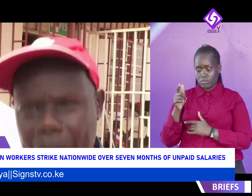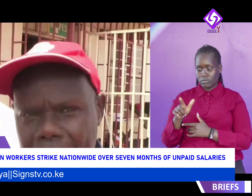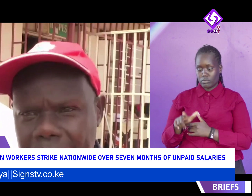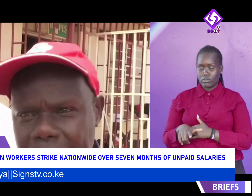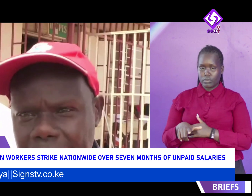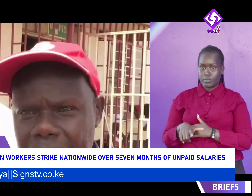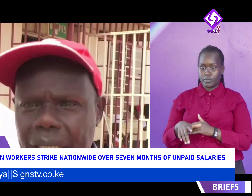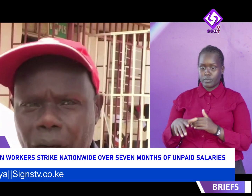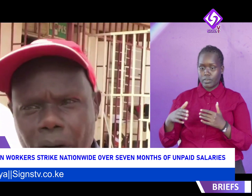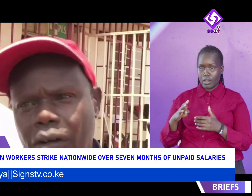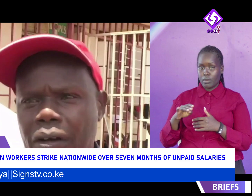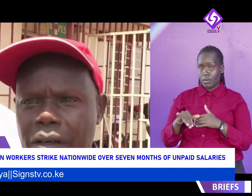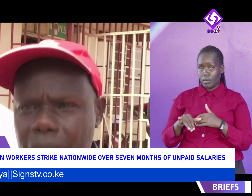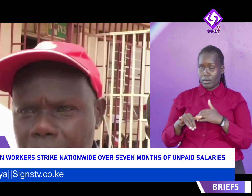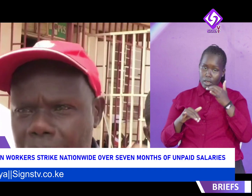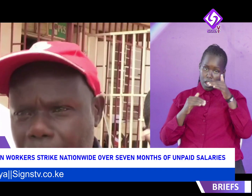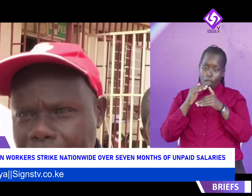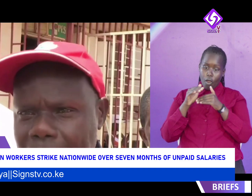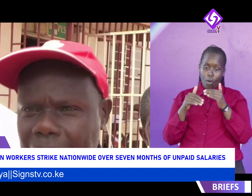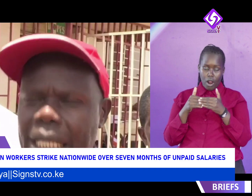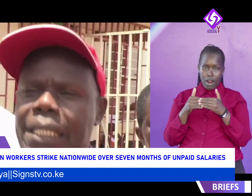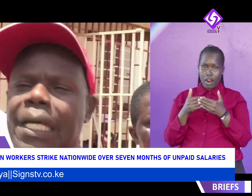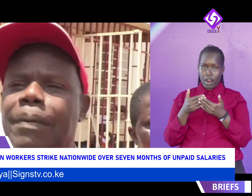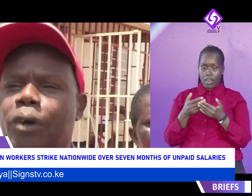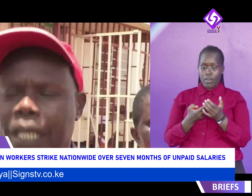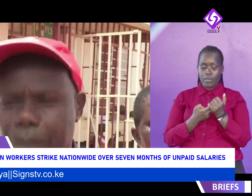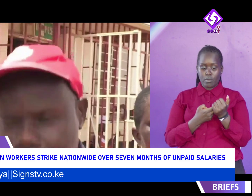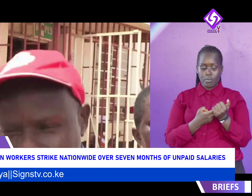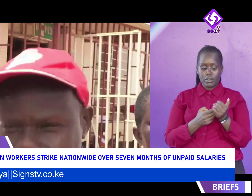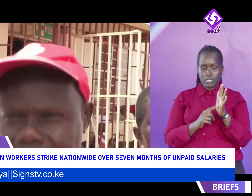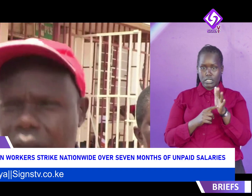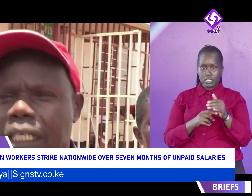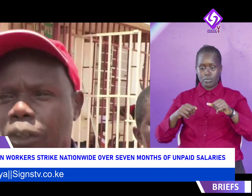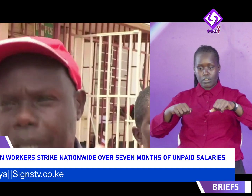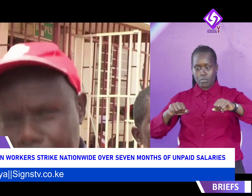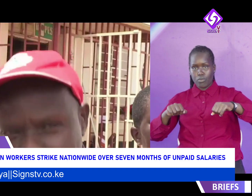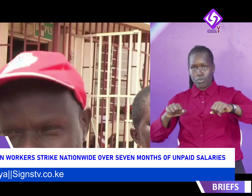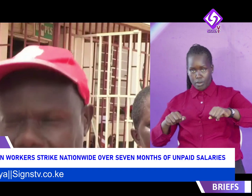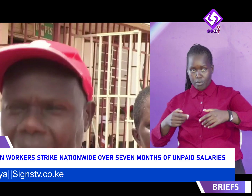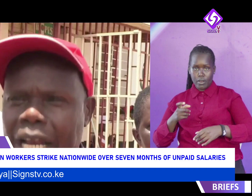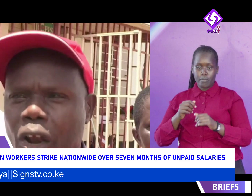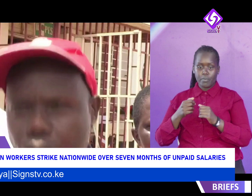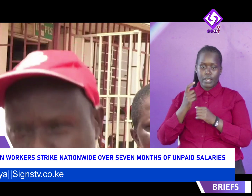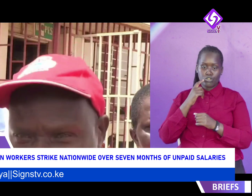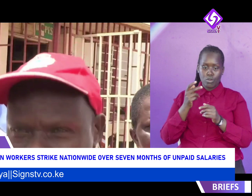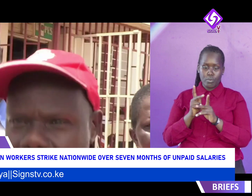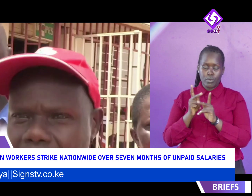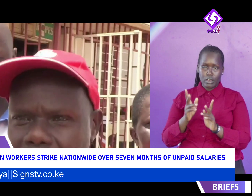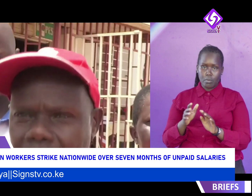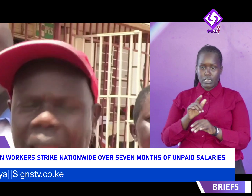by all the partners like the borders or the shopkeepers, the landlords,